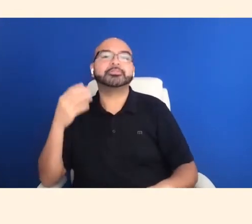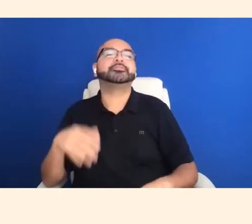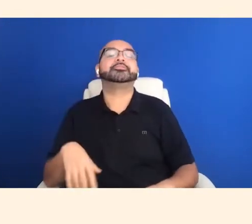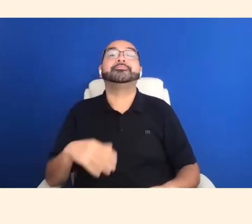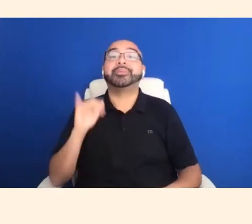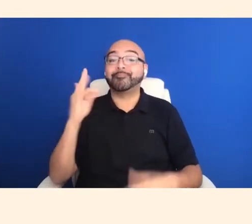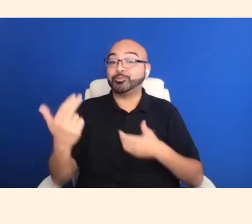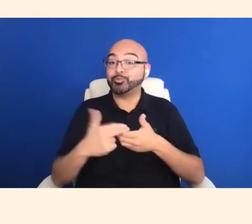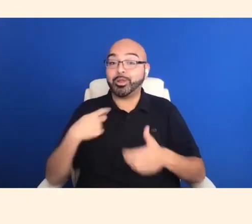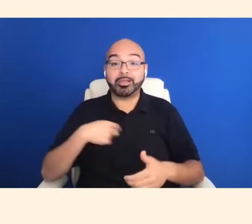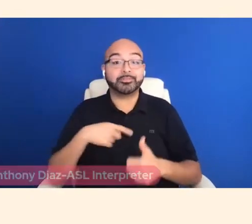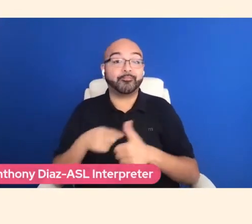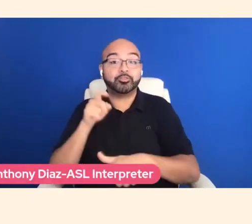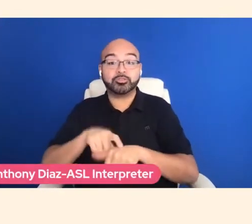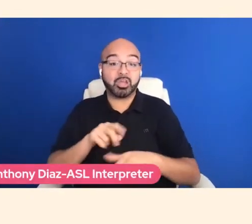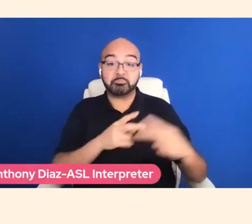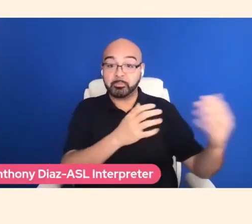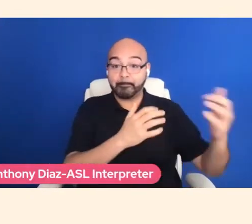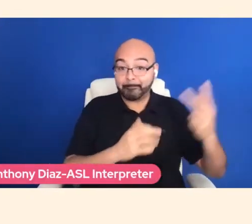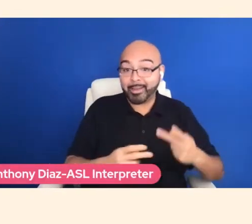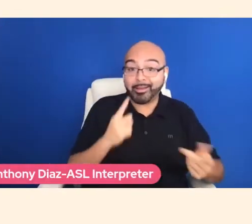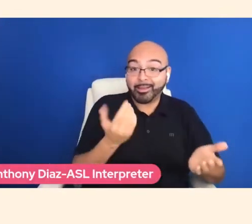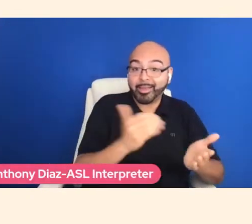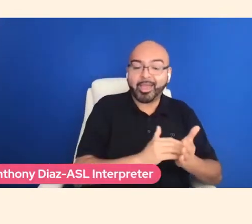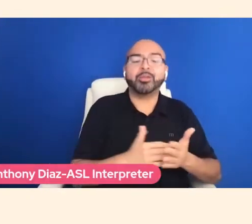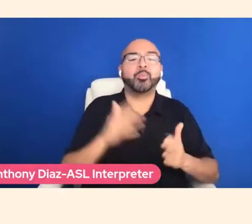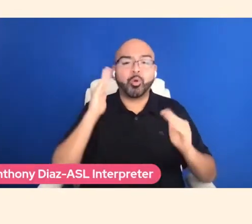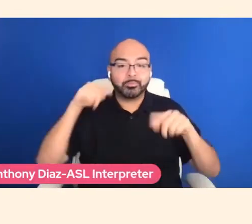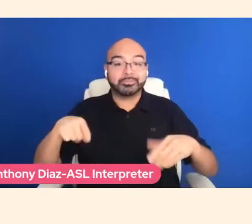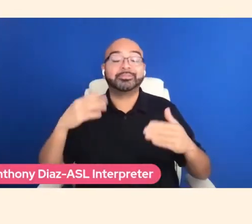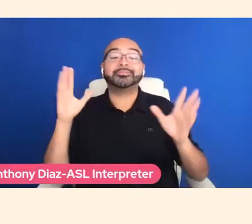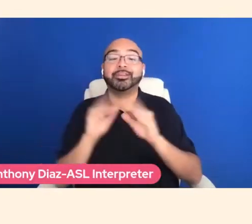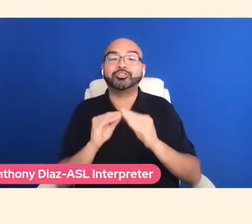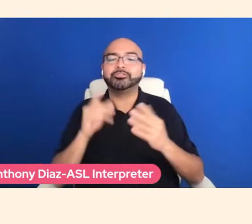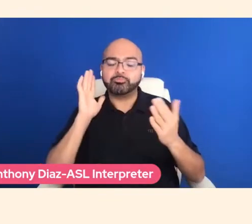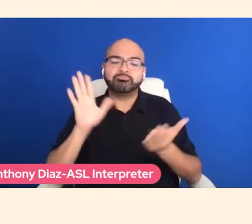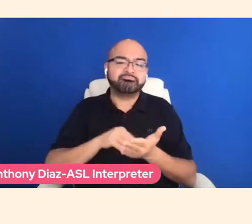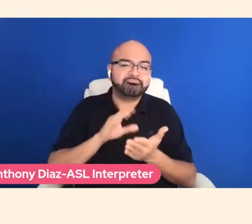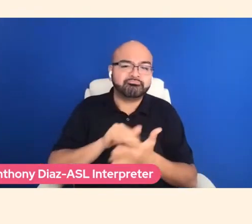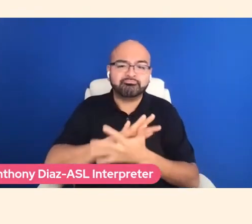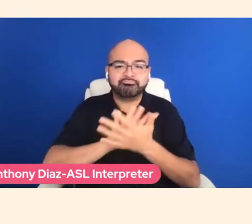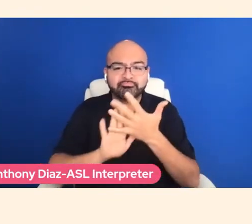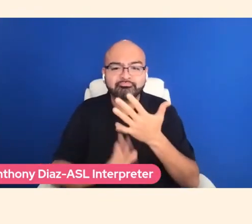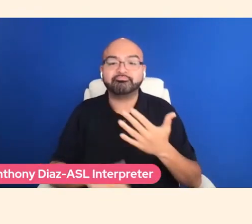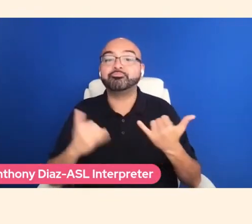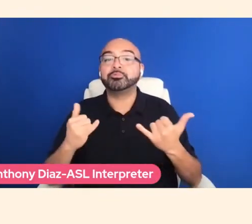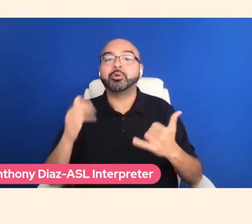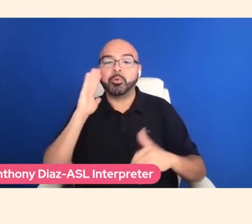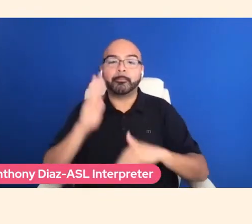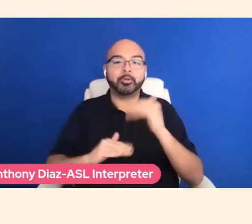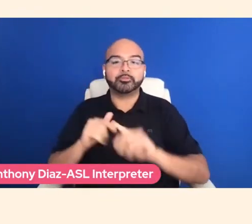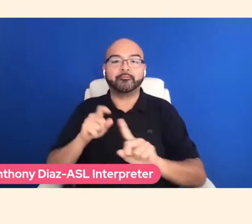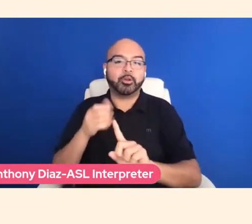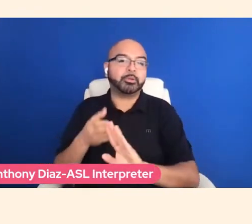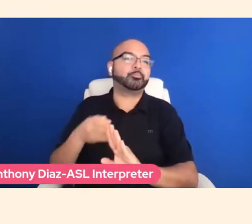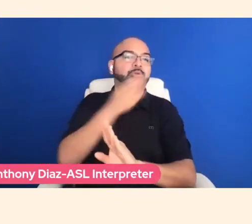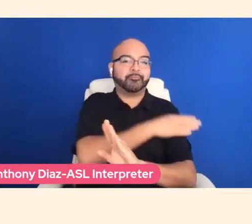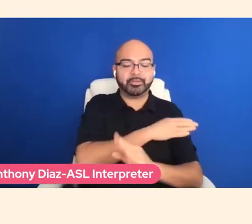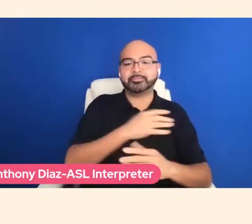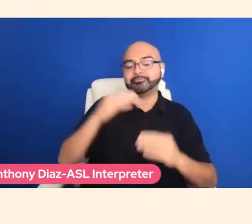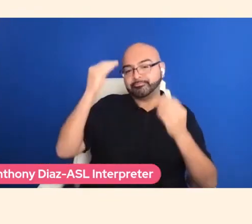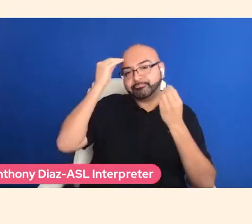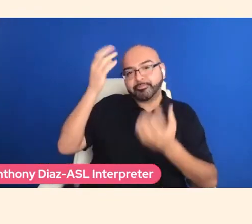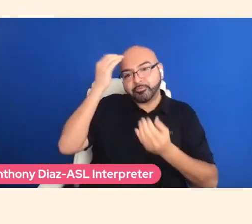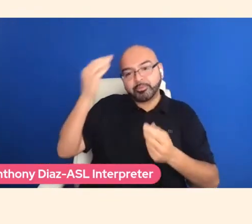find the session engaging and informative. And in today's discussion, we'll build upon the previous session's insights, bringing together